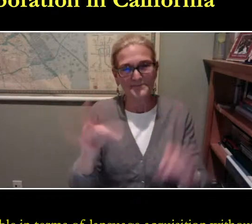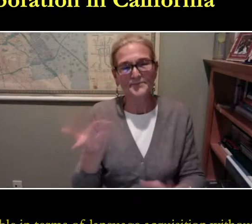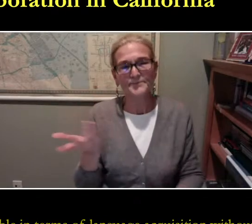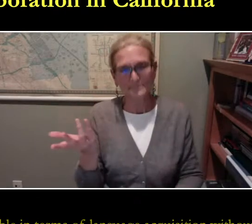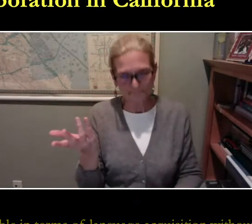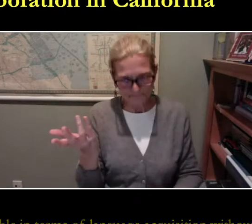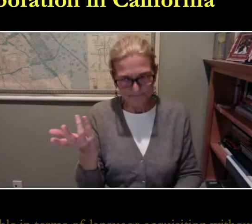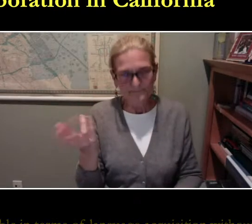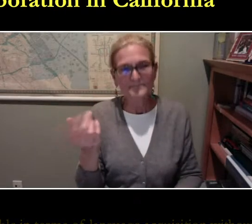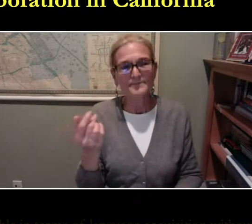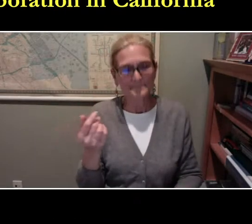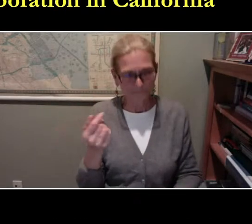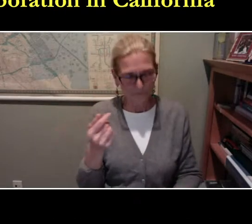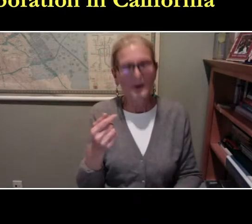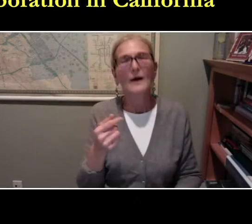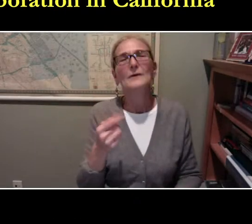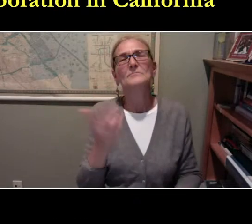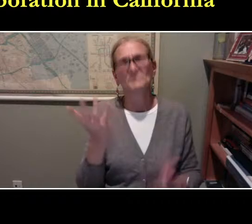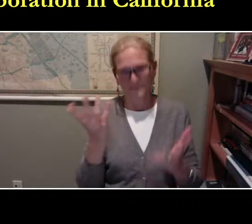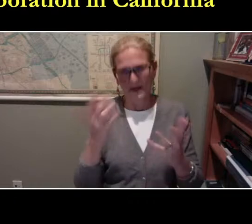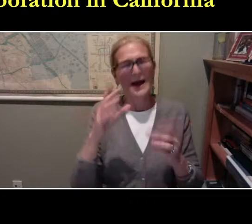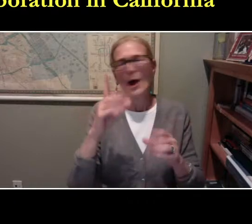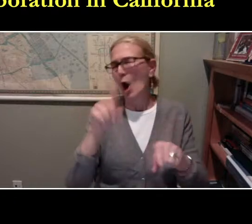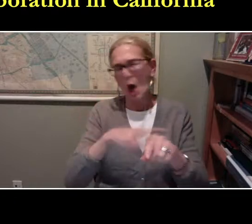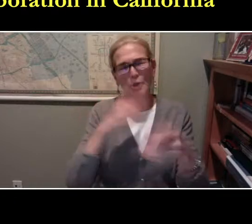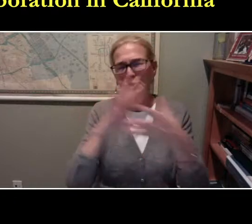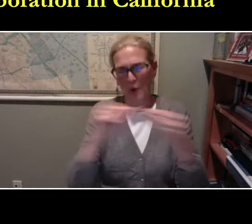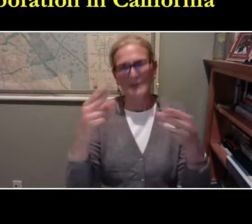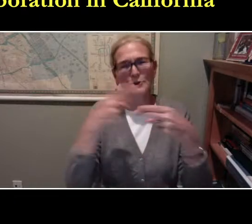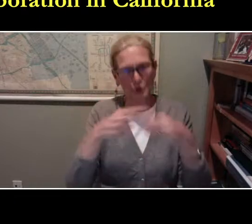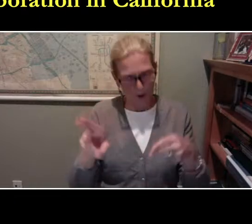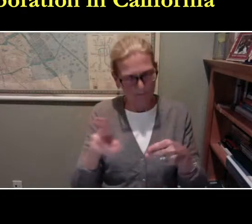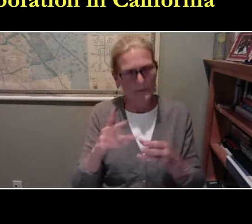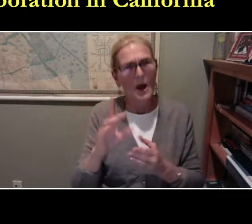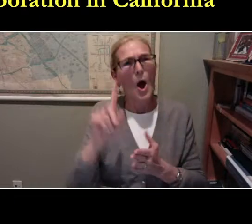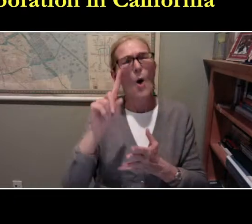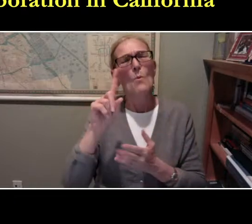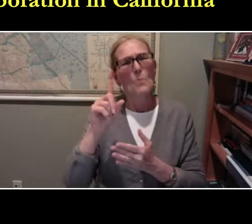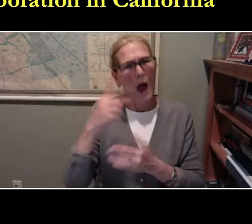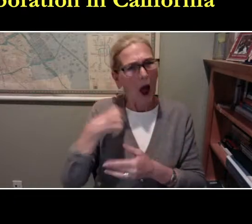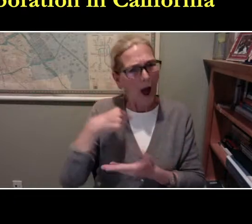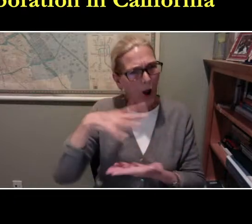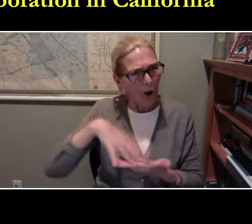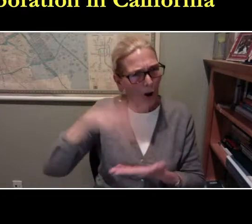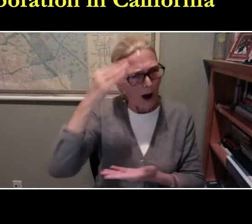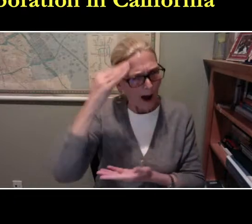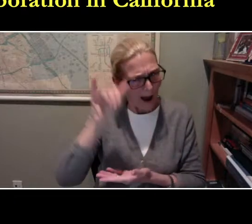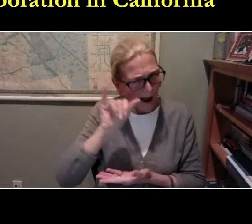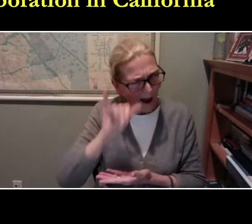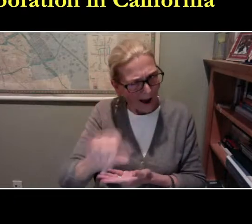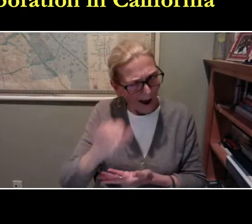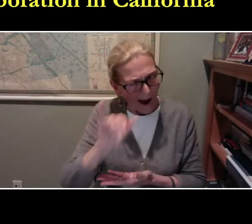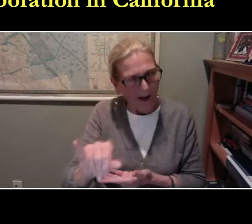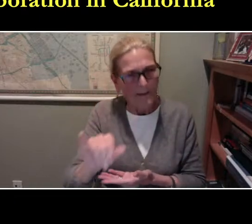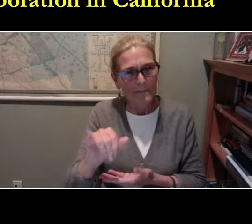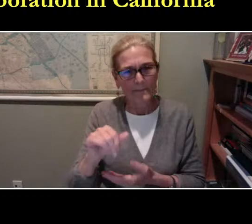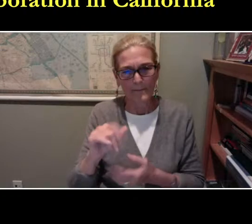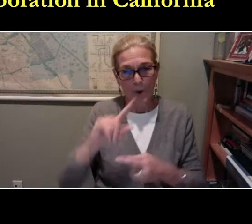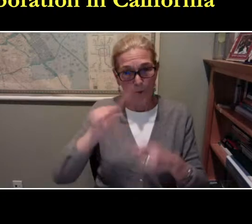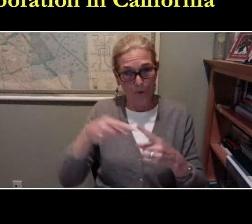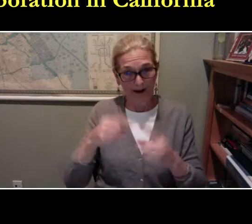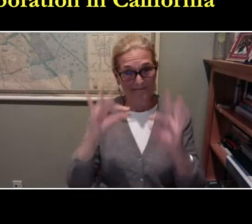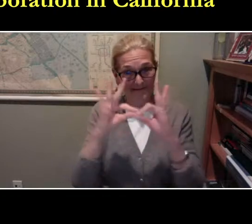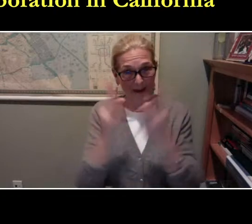I used to take a class that was specifically in language acquisition. Long story short,